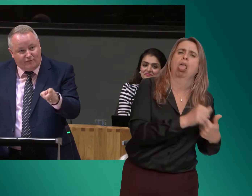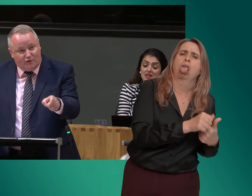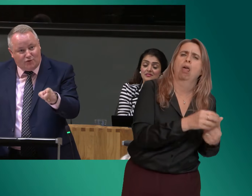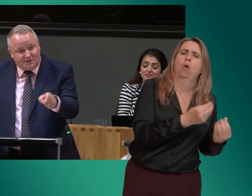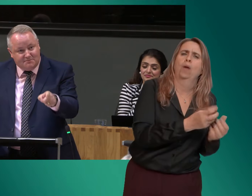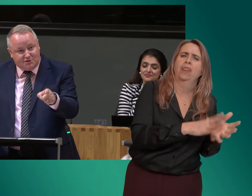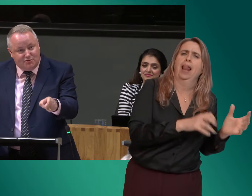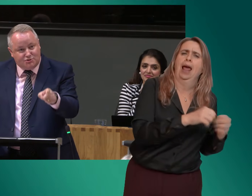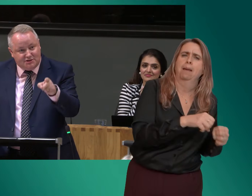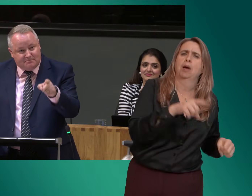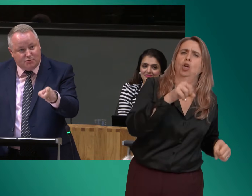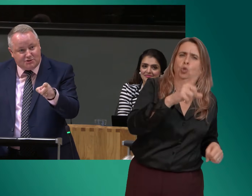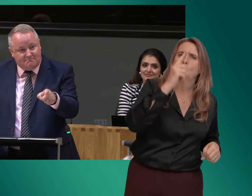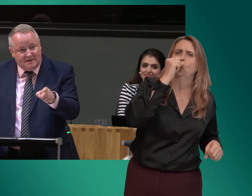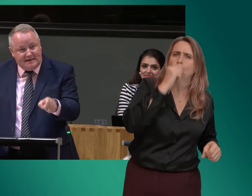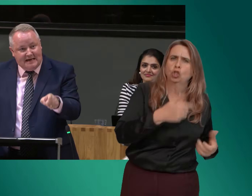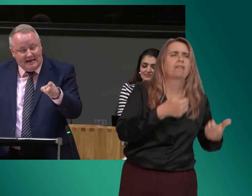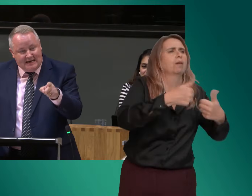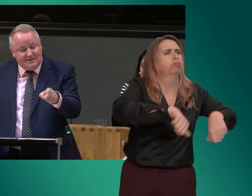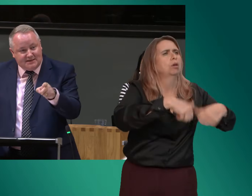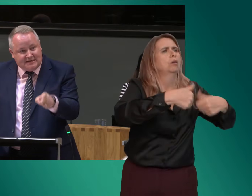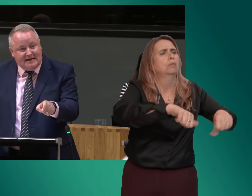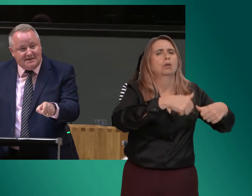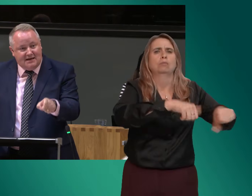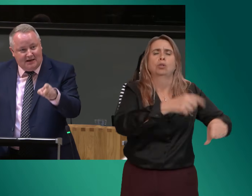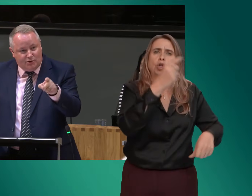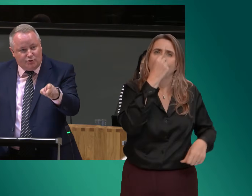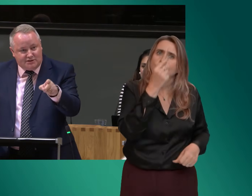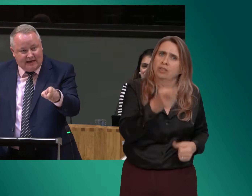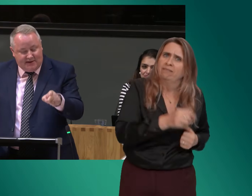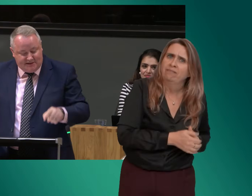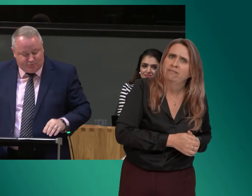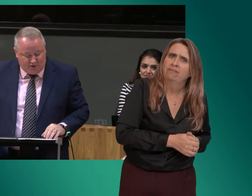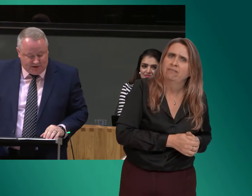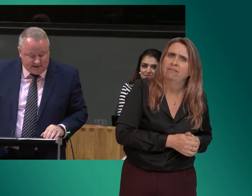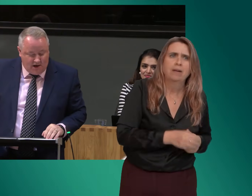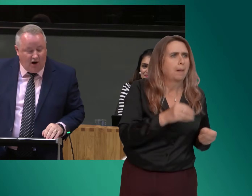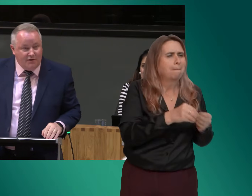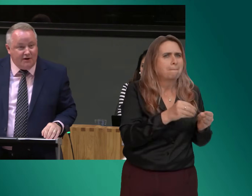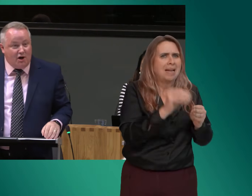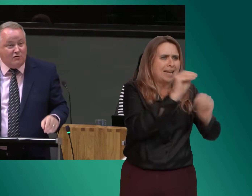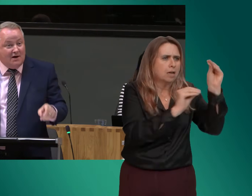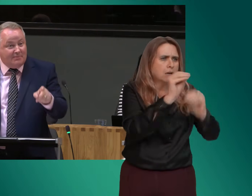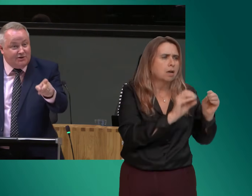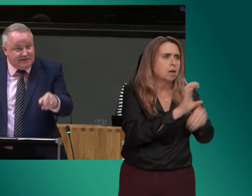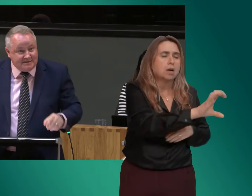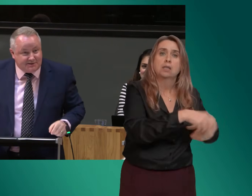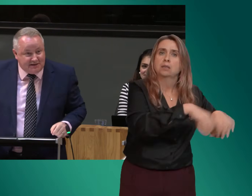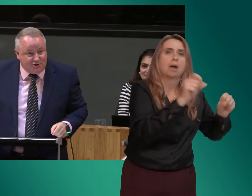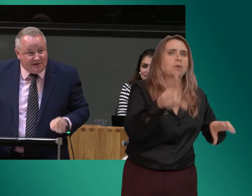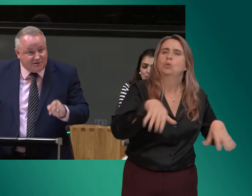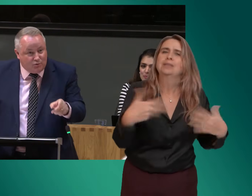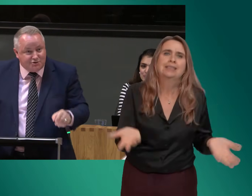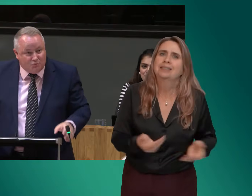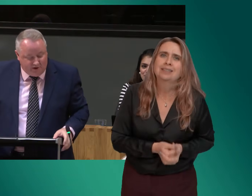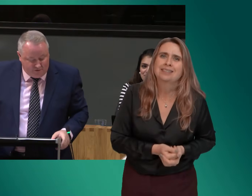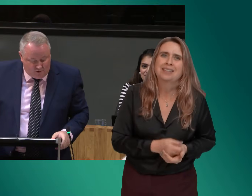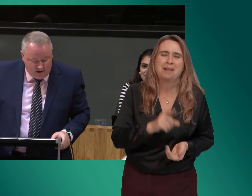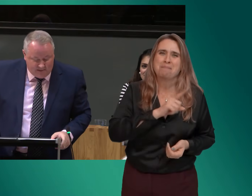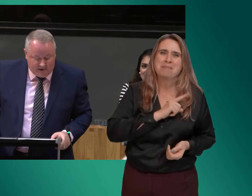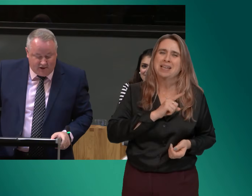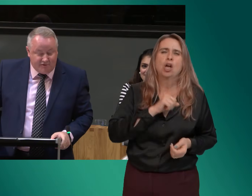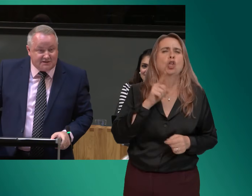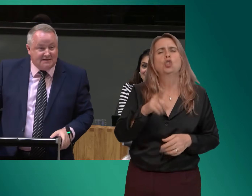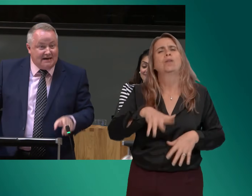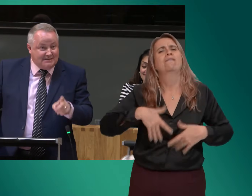actually brought forward some solutions and put some money in the tin in order to get this project on the go. But you didn't, did you? Because it wasn't one of